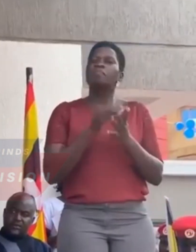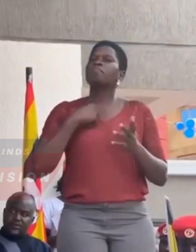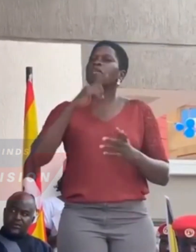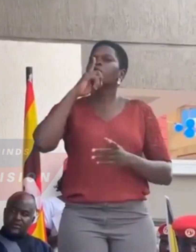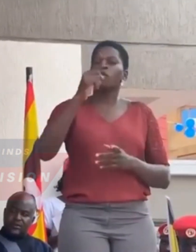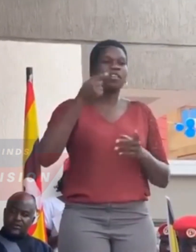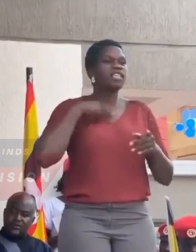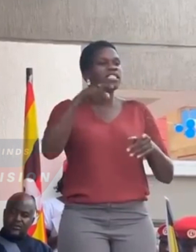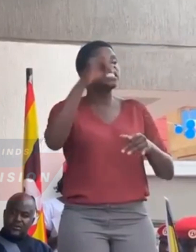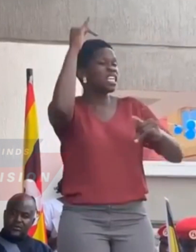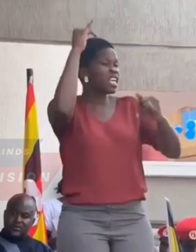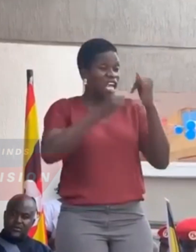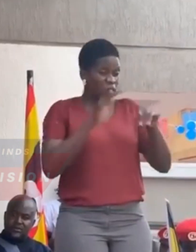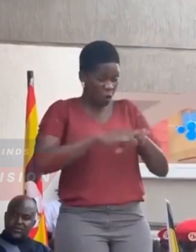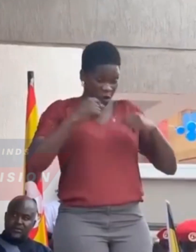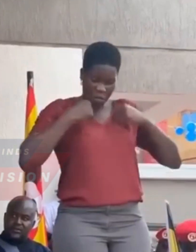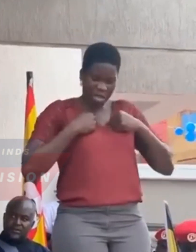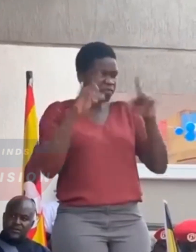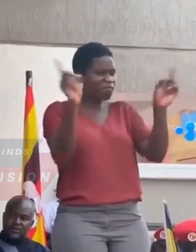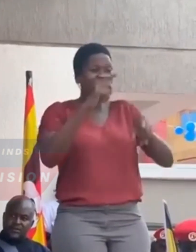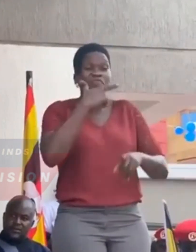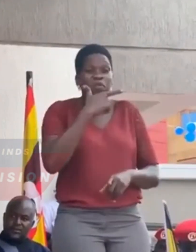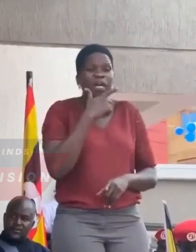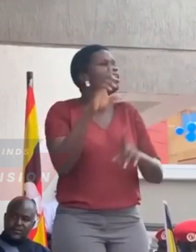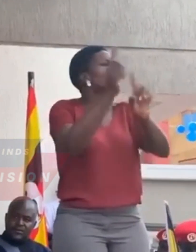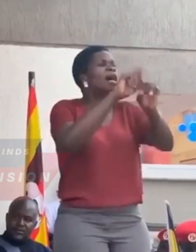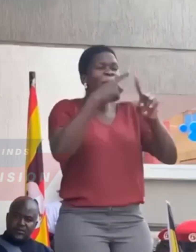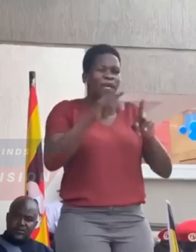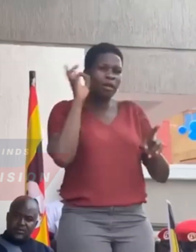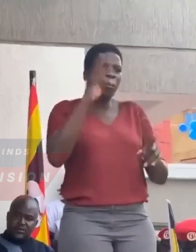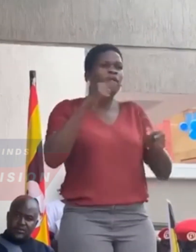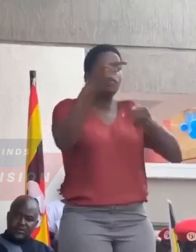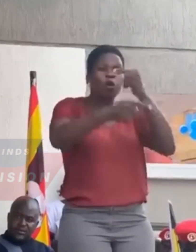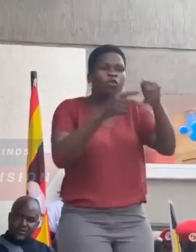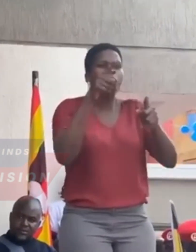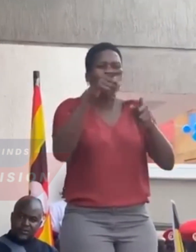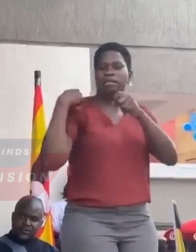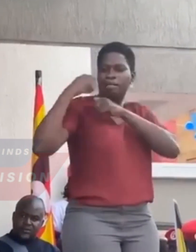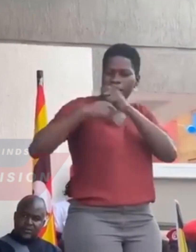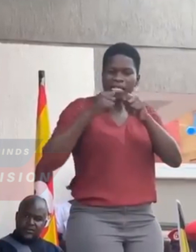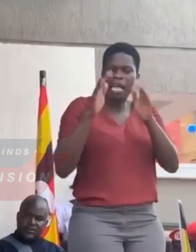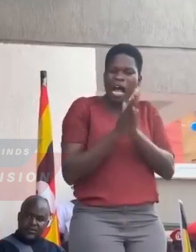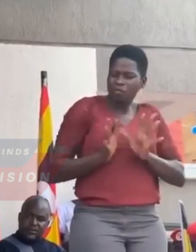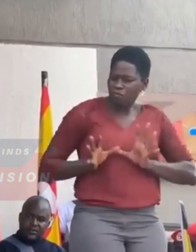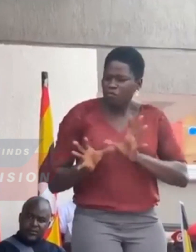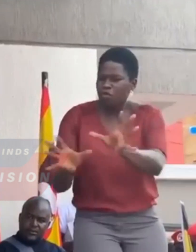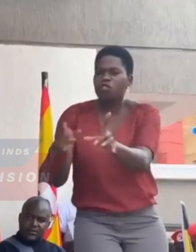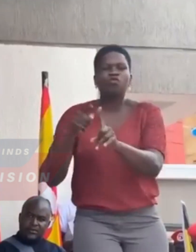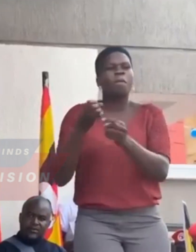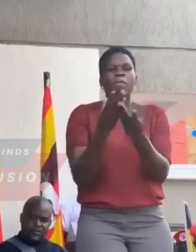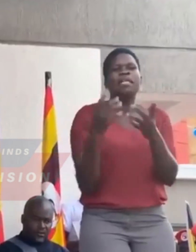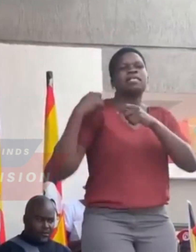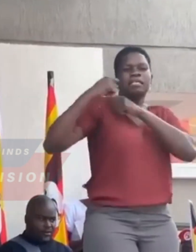that it will not end on me, but I will continue that legacy and push it down so many generations to